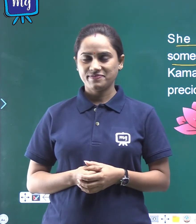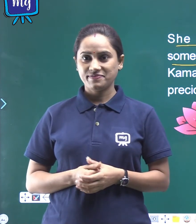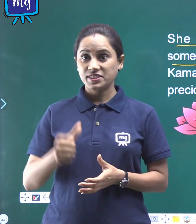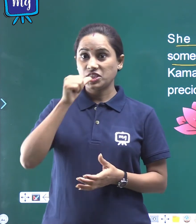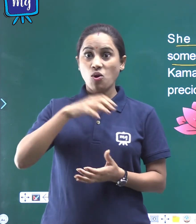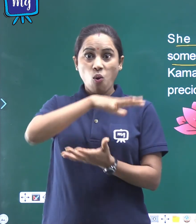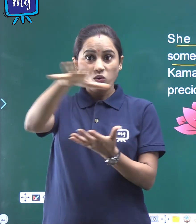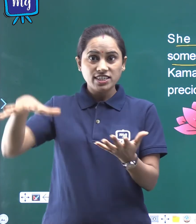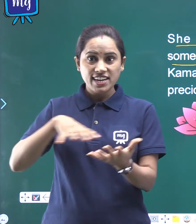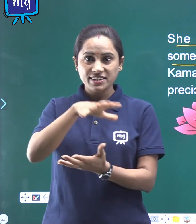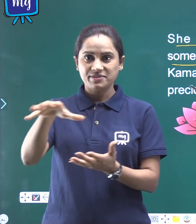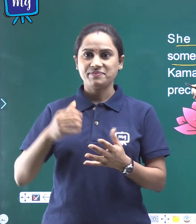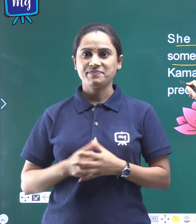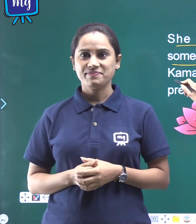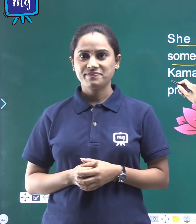ocean.